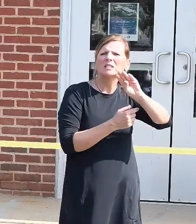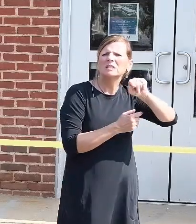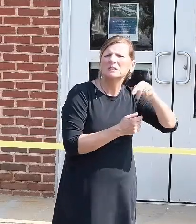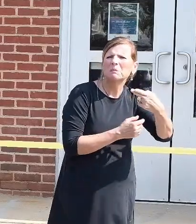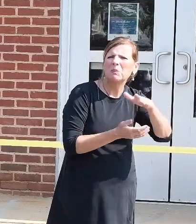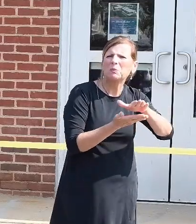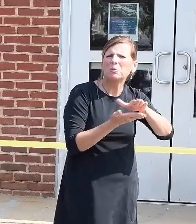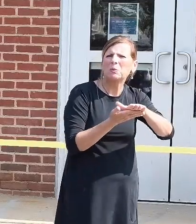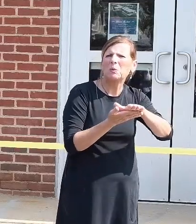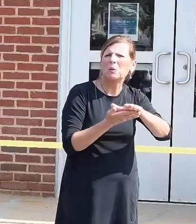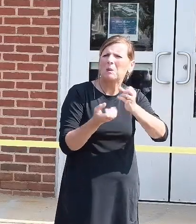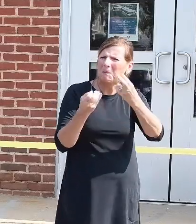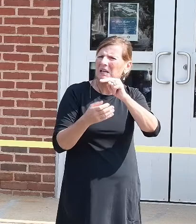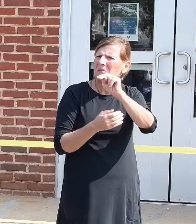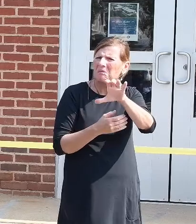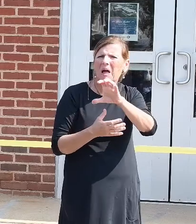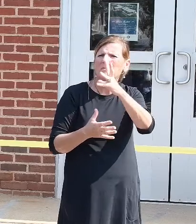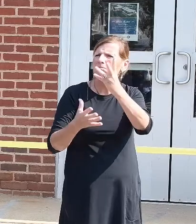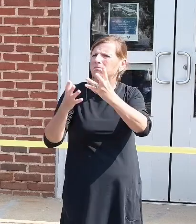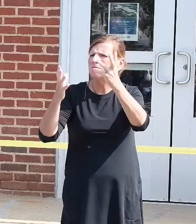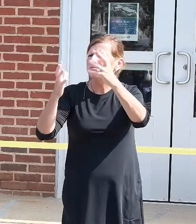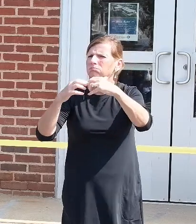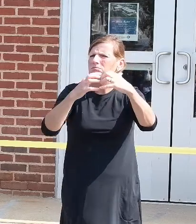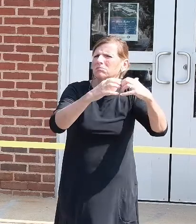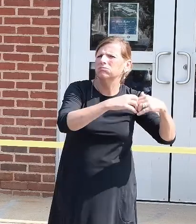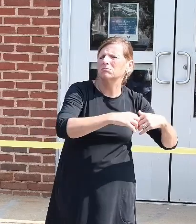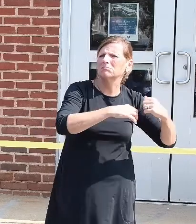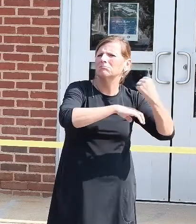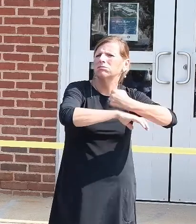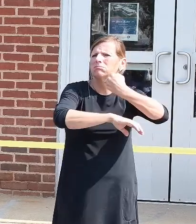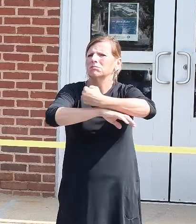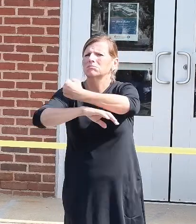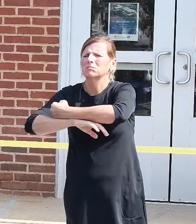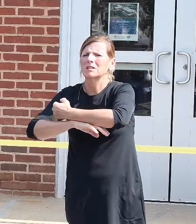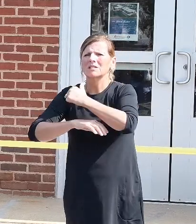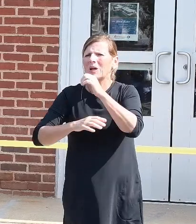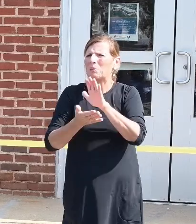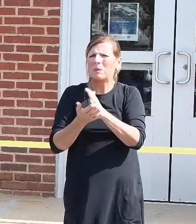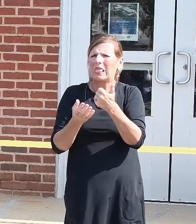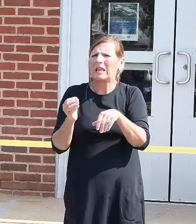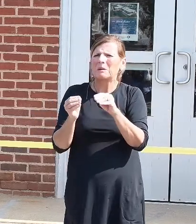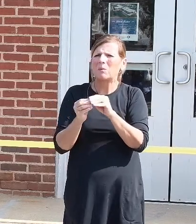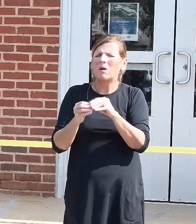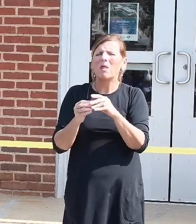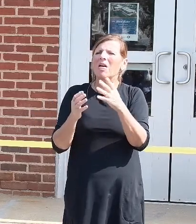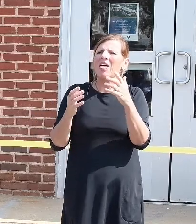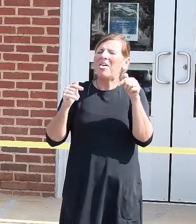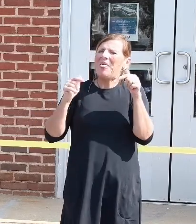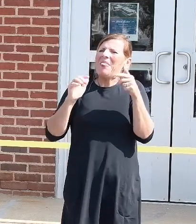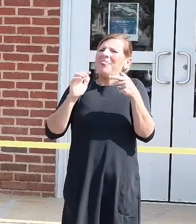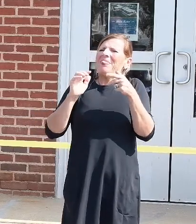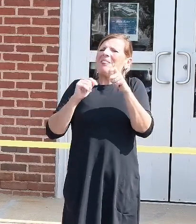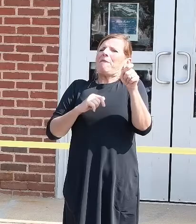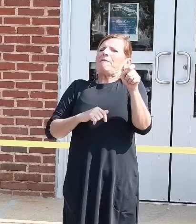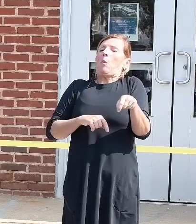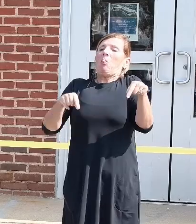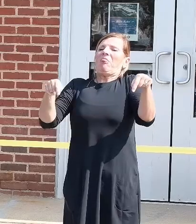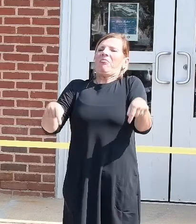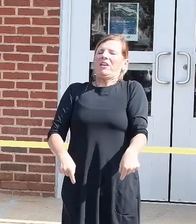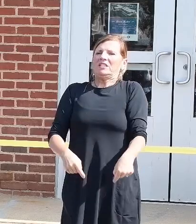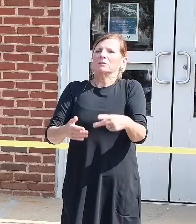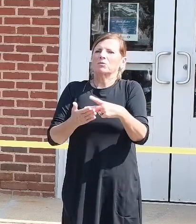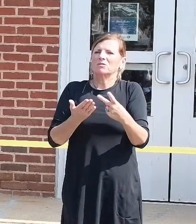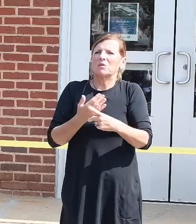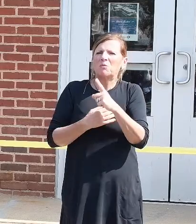them in North Carolina are gone now. They aren't schools anymore. So this project becomes very important to